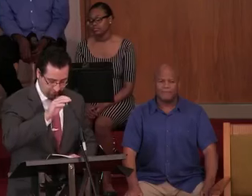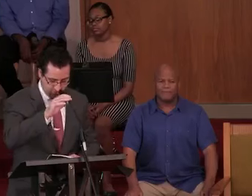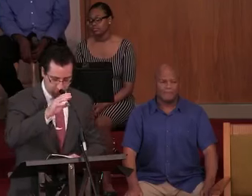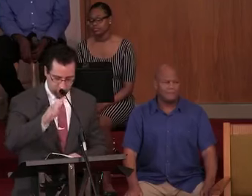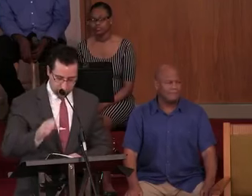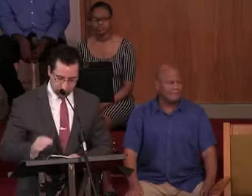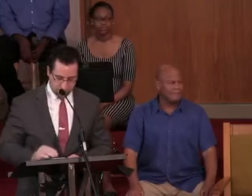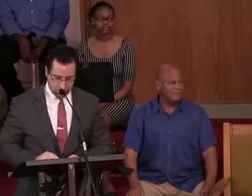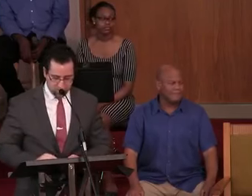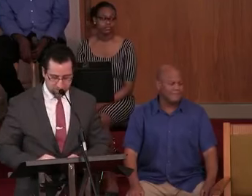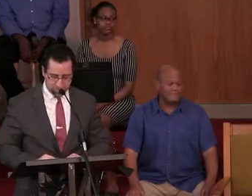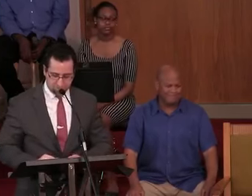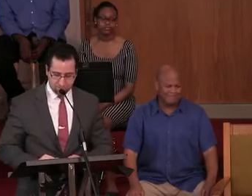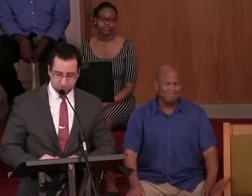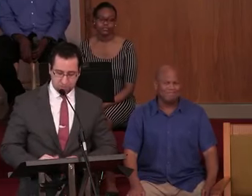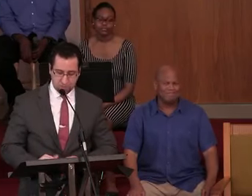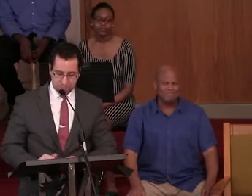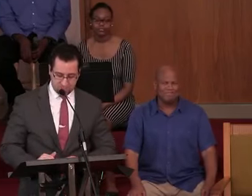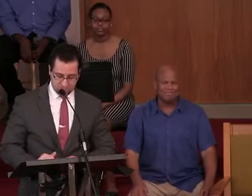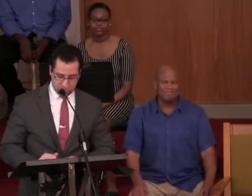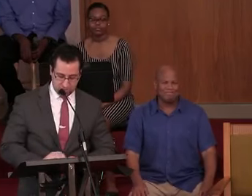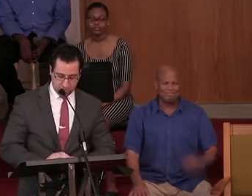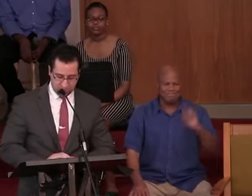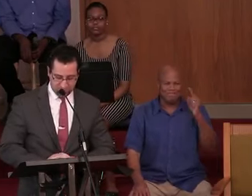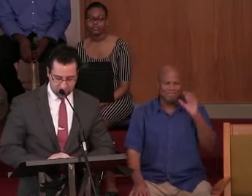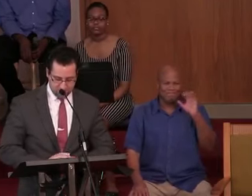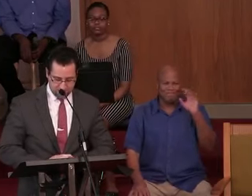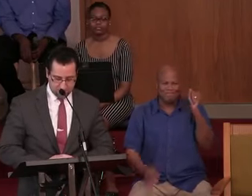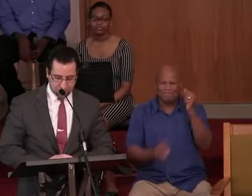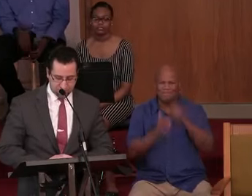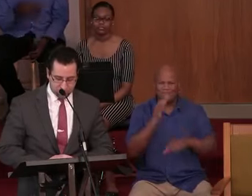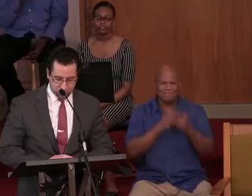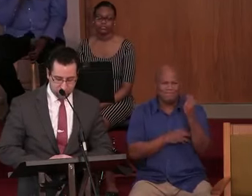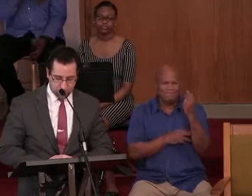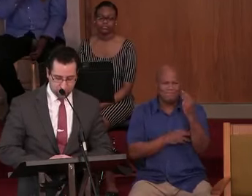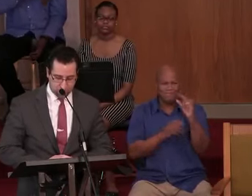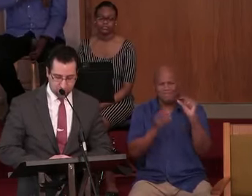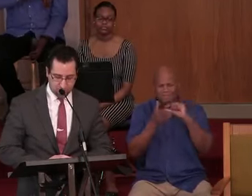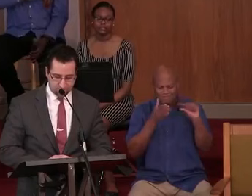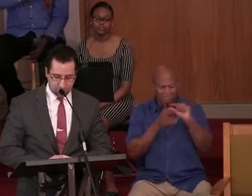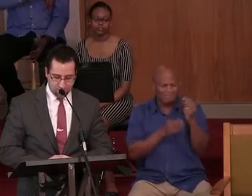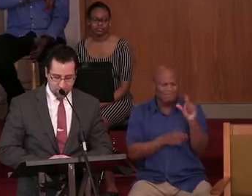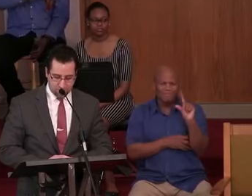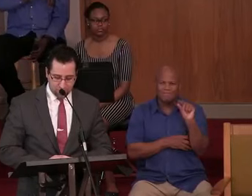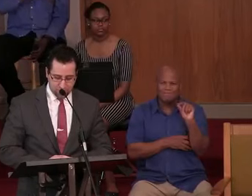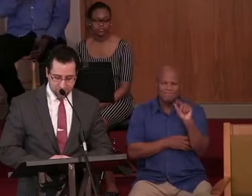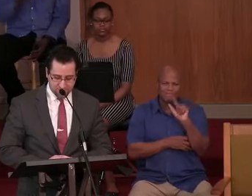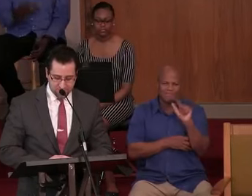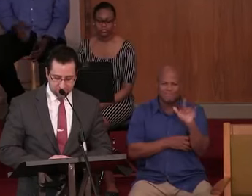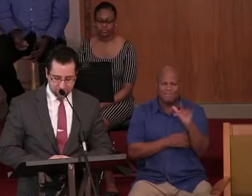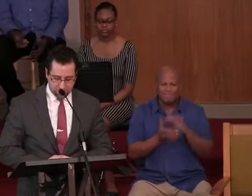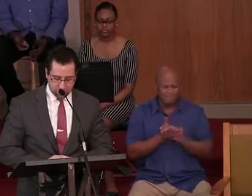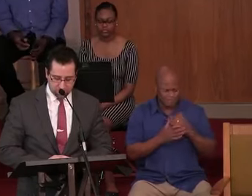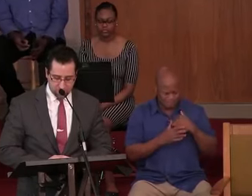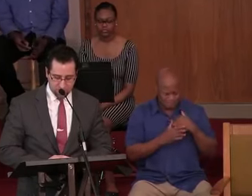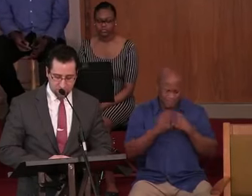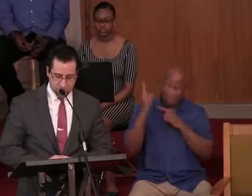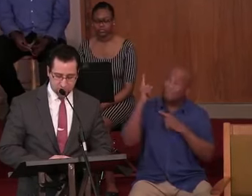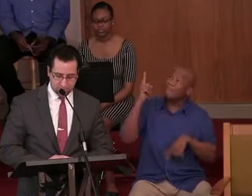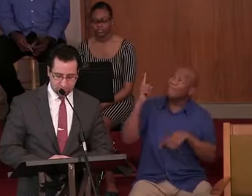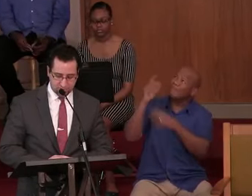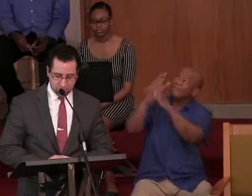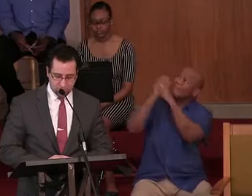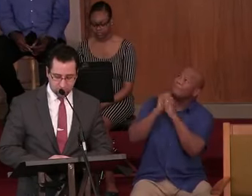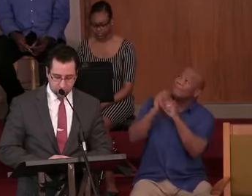Hallelujah. We're going to be reading from 1 Corinthians chapter 11, beginning with verse 23. For I received from the Lord that which I